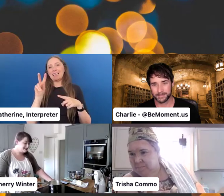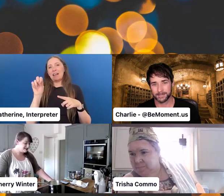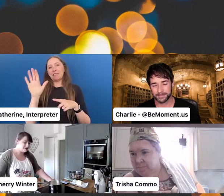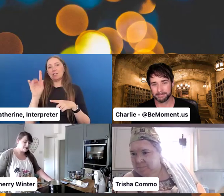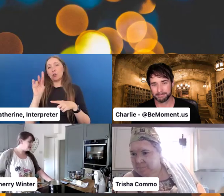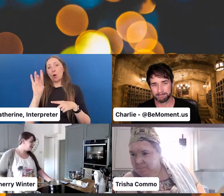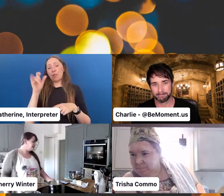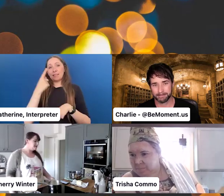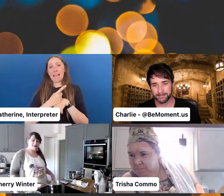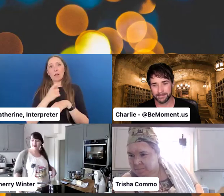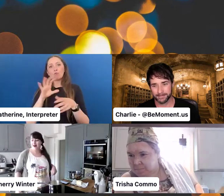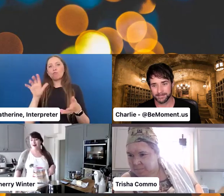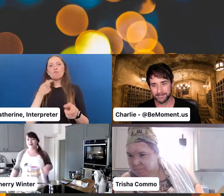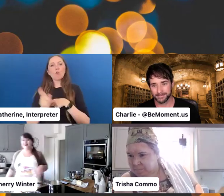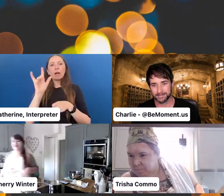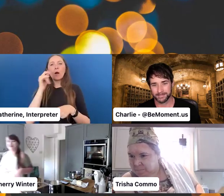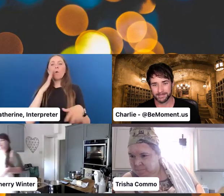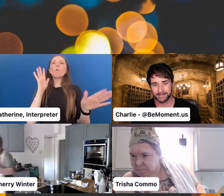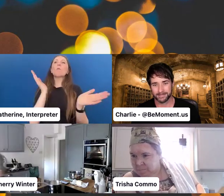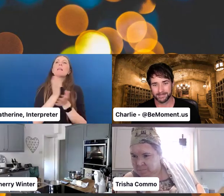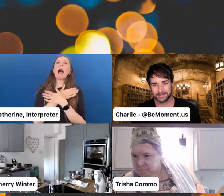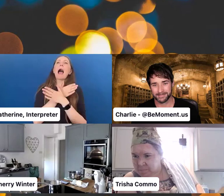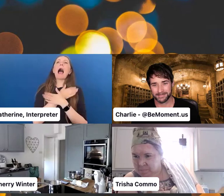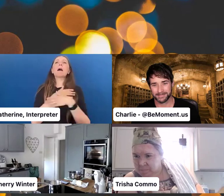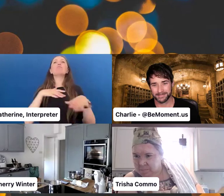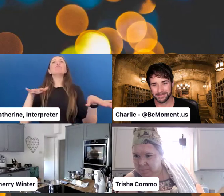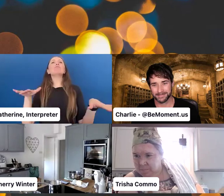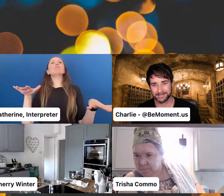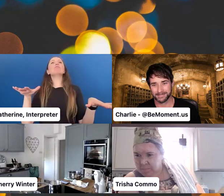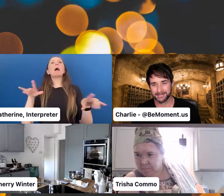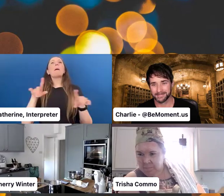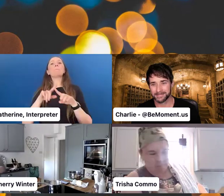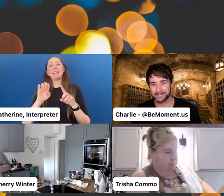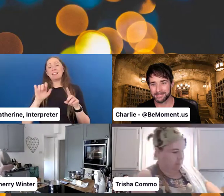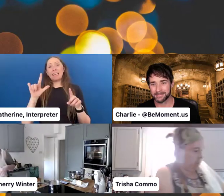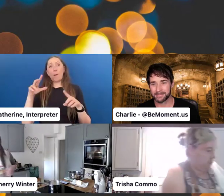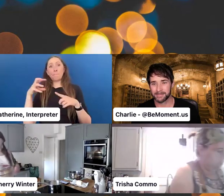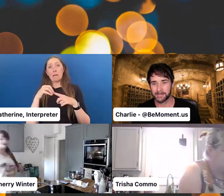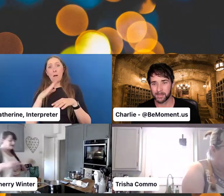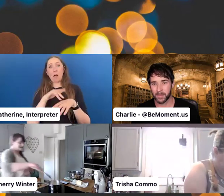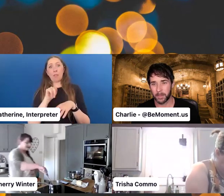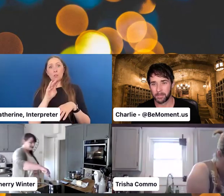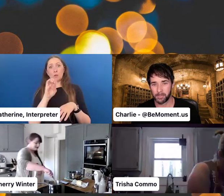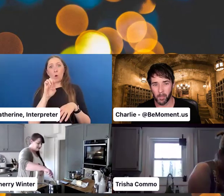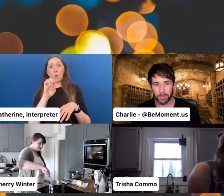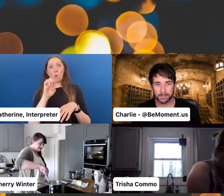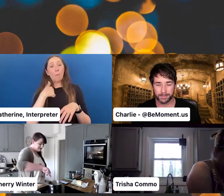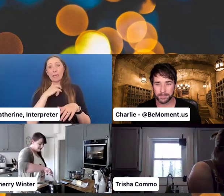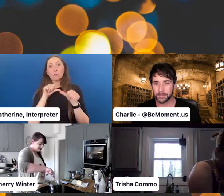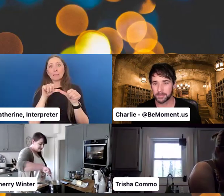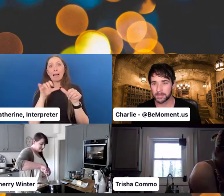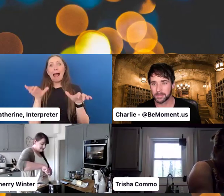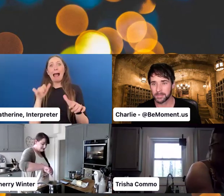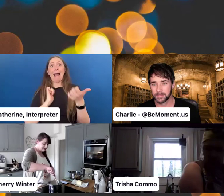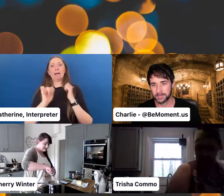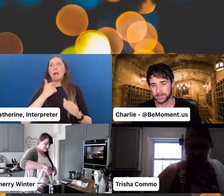were supposed to be relaxed, have fun in the water, and an eel bit Dave Fane's toe. And we still had to keep acting, by the way. The eel was still in the water, and I had